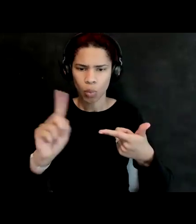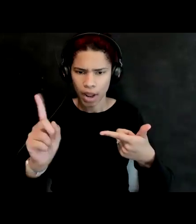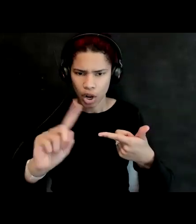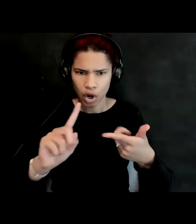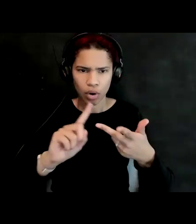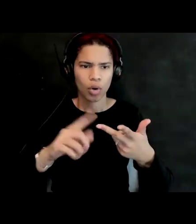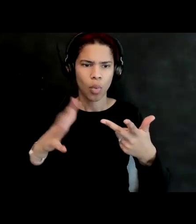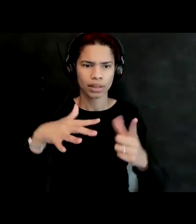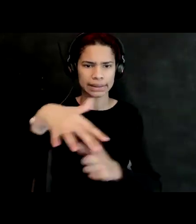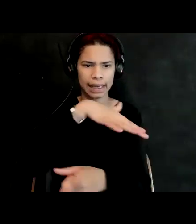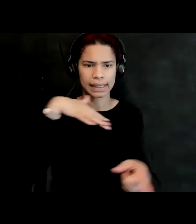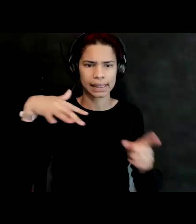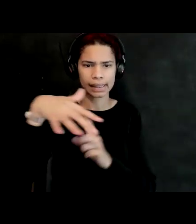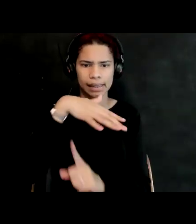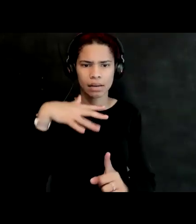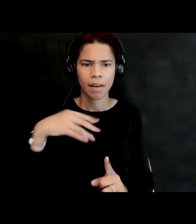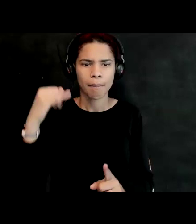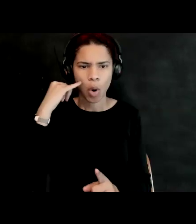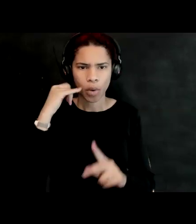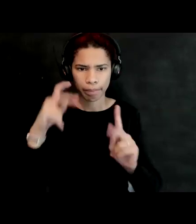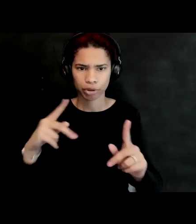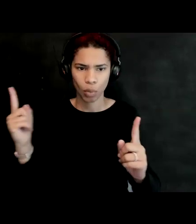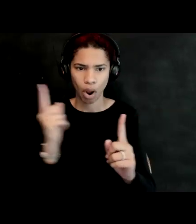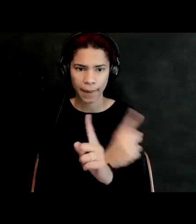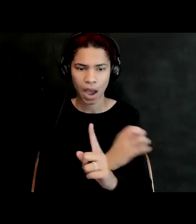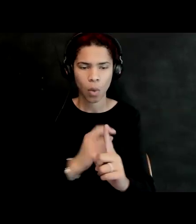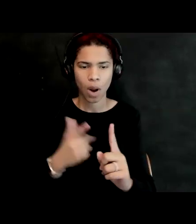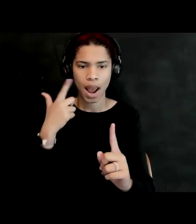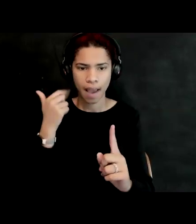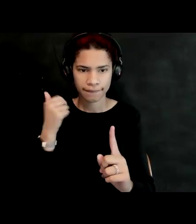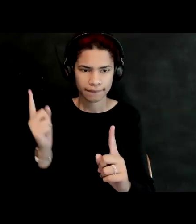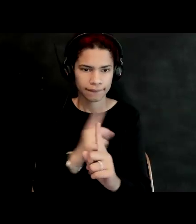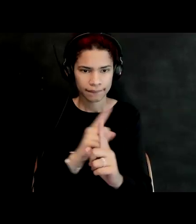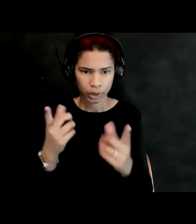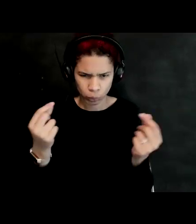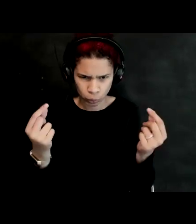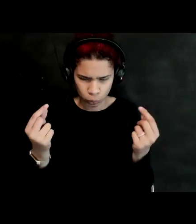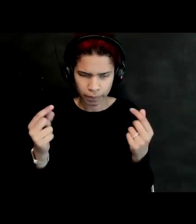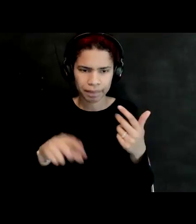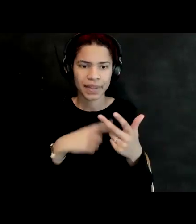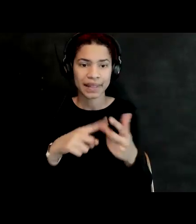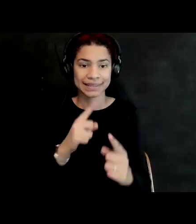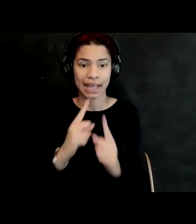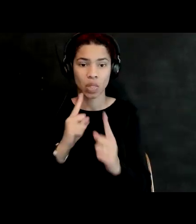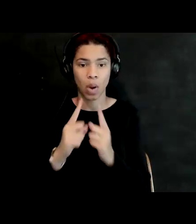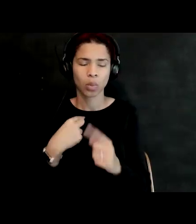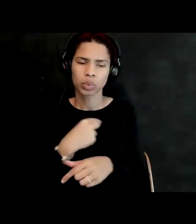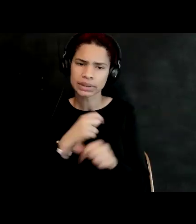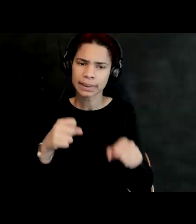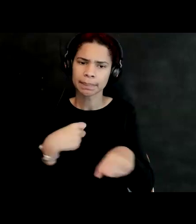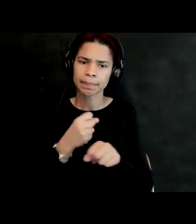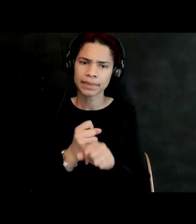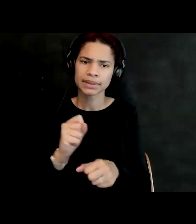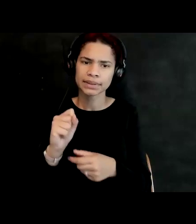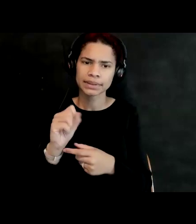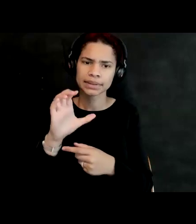setting, what people do, like if someone's walking by or if someone's laughing, and then the dialogue, we could create a scene.